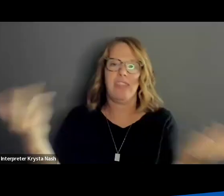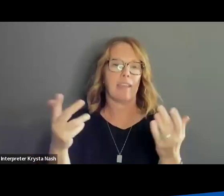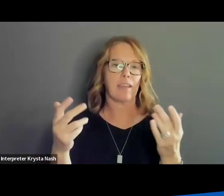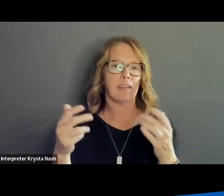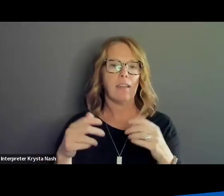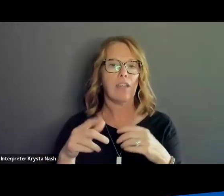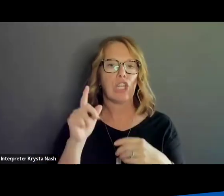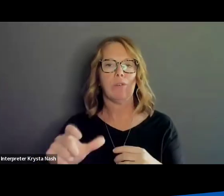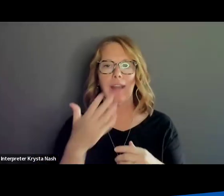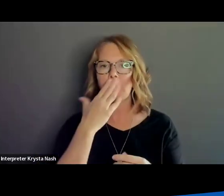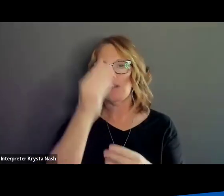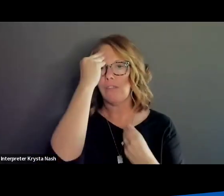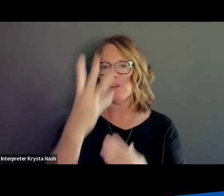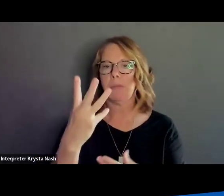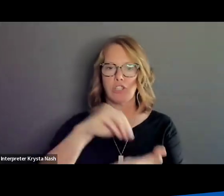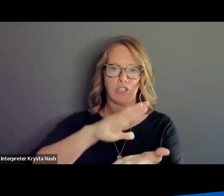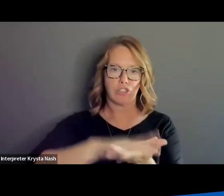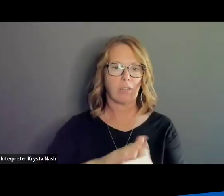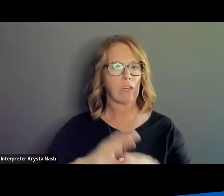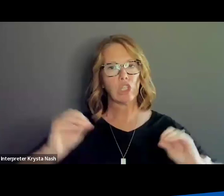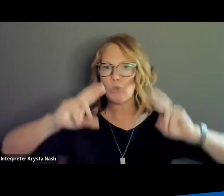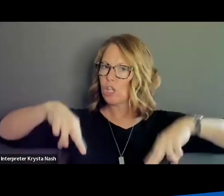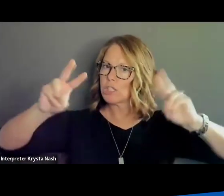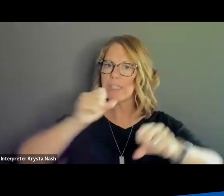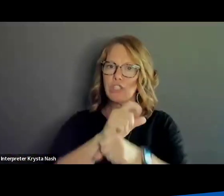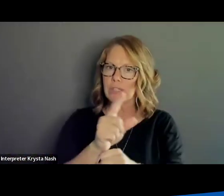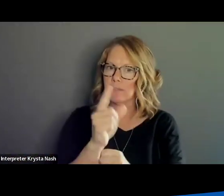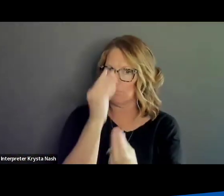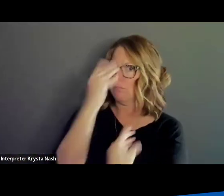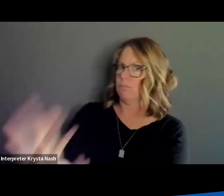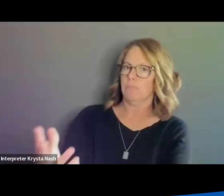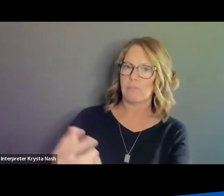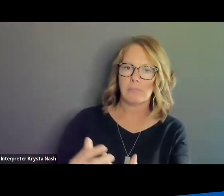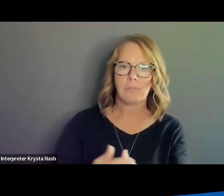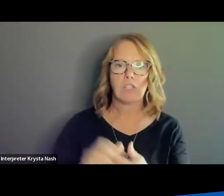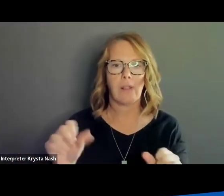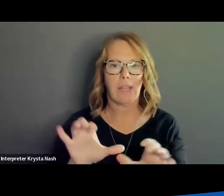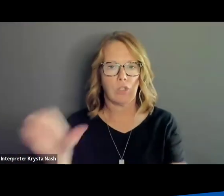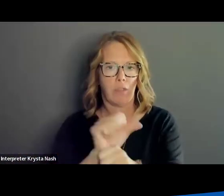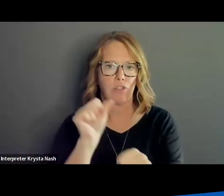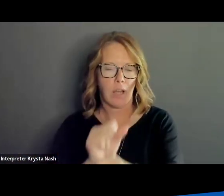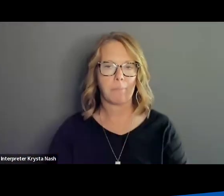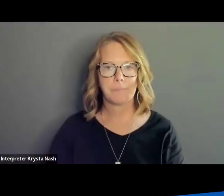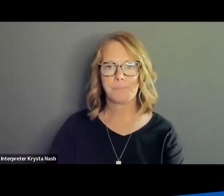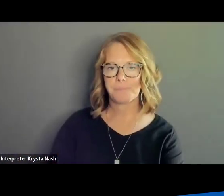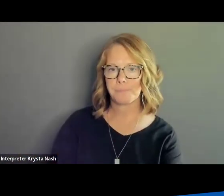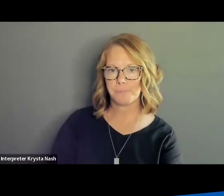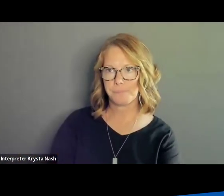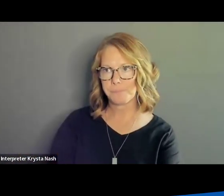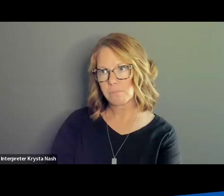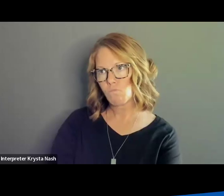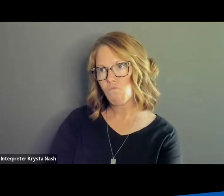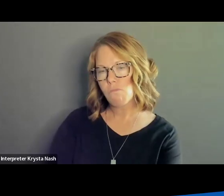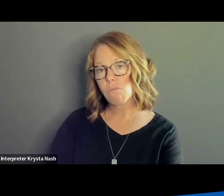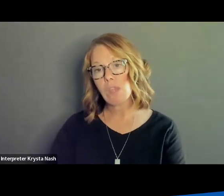good information in your chart. No judgment, just tell them what they're doing so they can do their job well. So you might need a